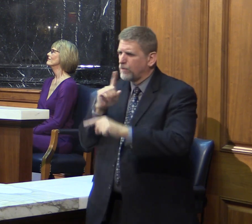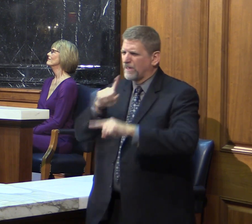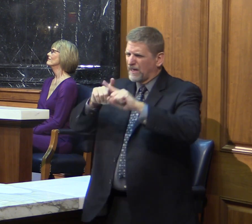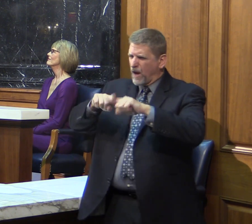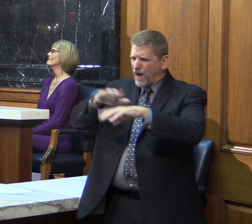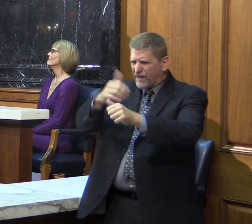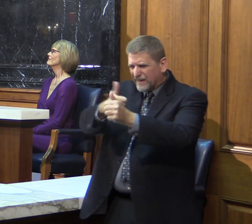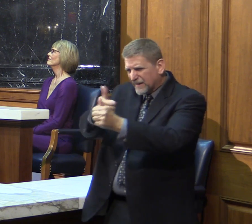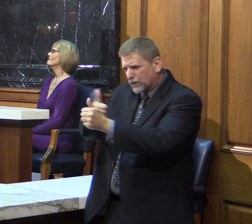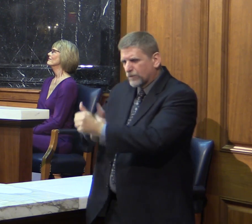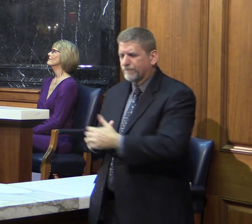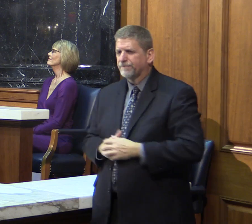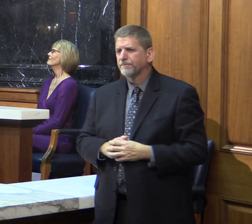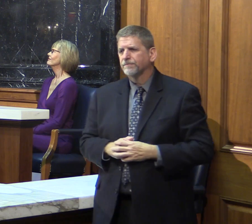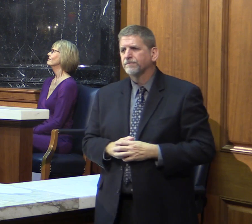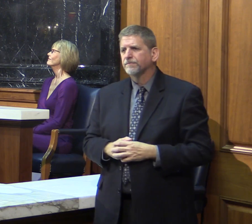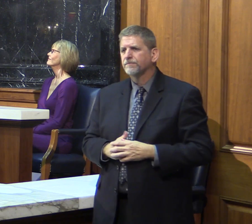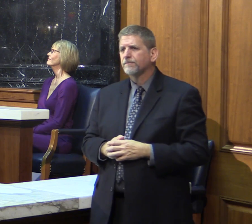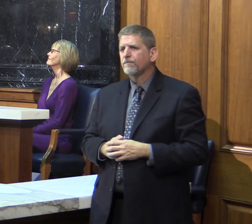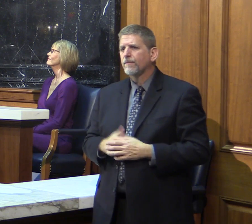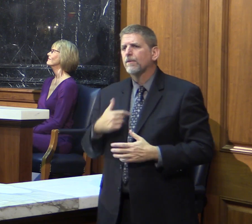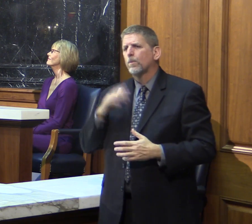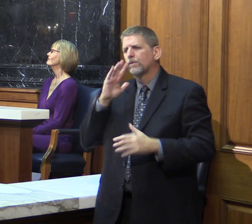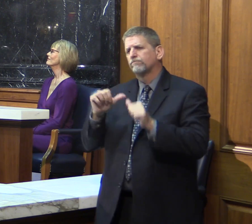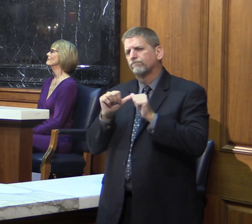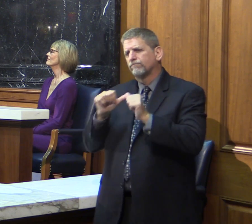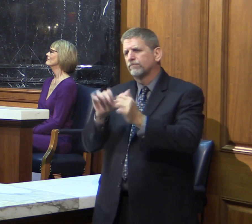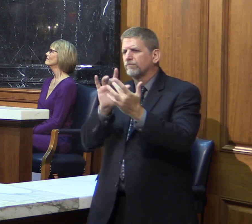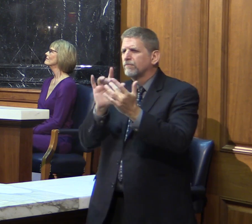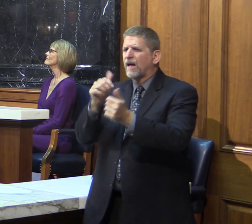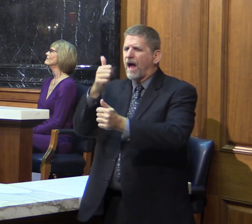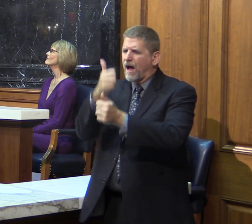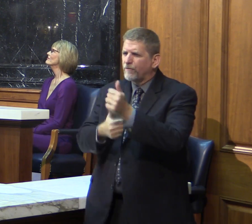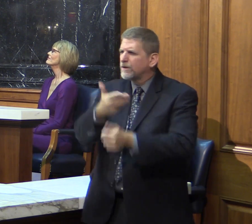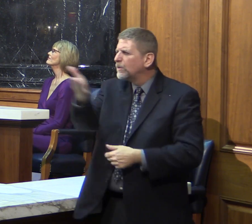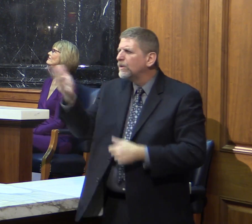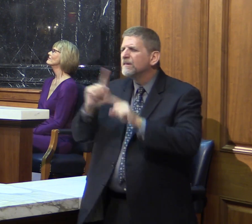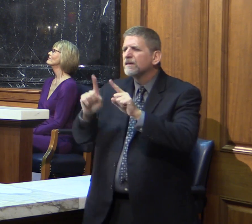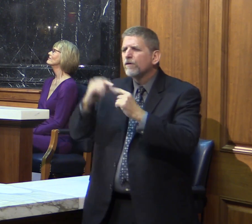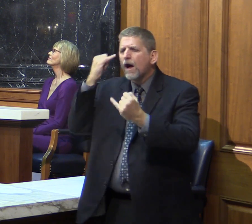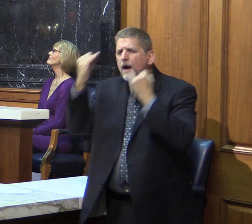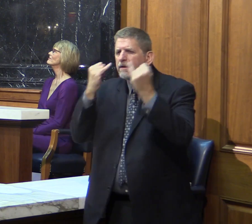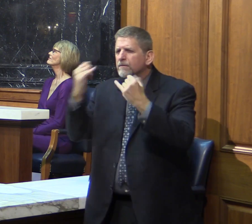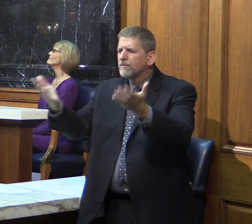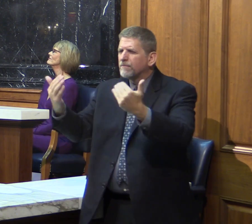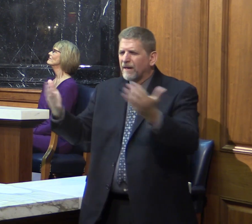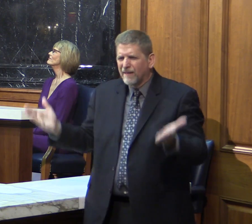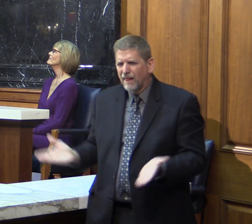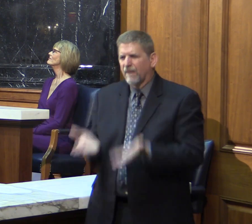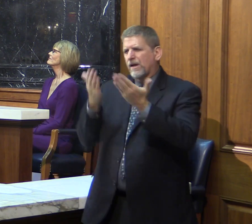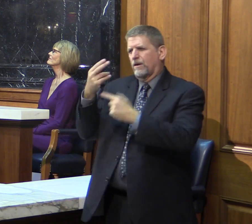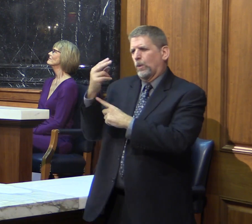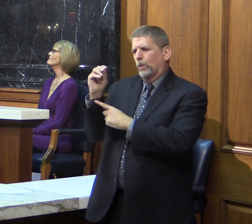your right. I will continue to reach out to everyone with ideas that can lift all Hoosiers, including those who may not